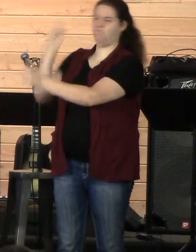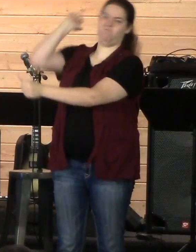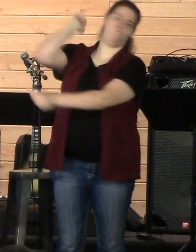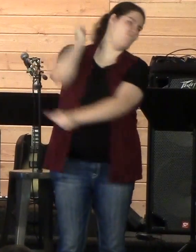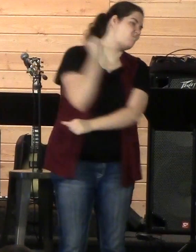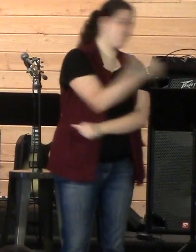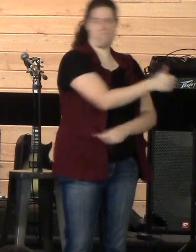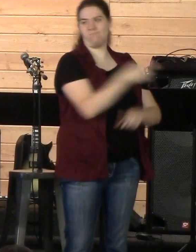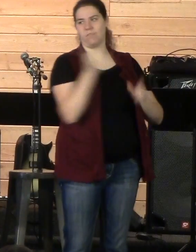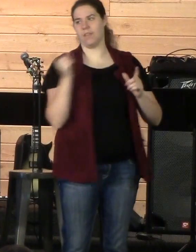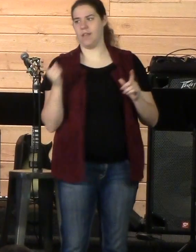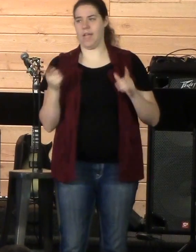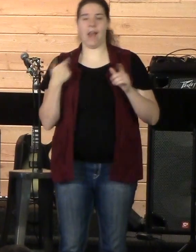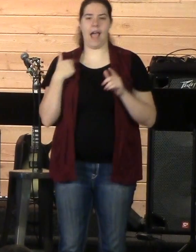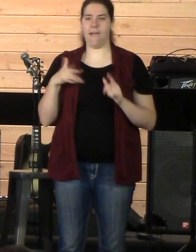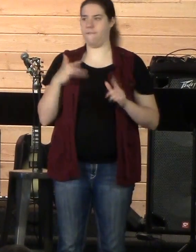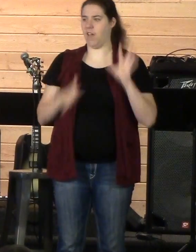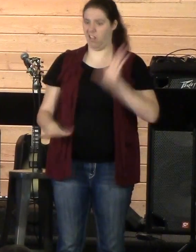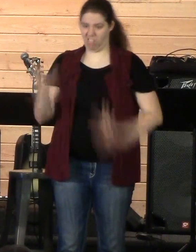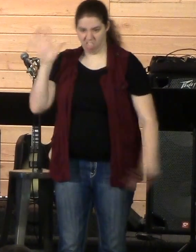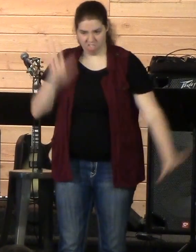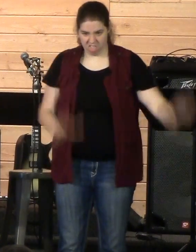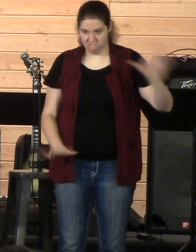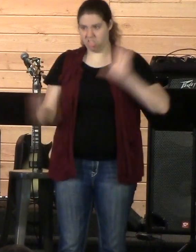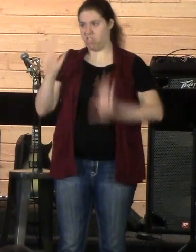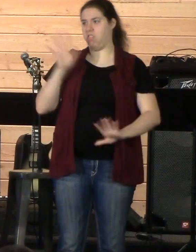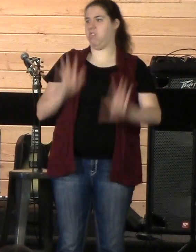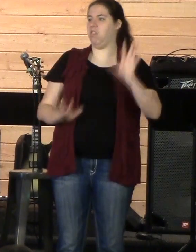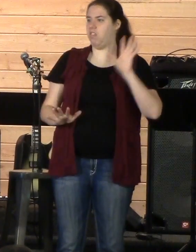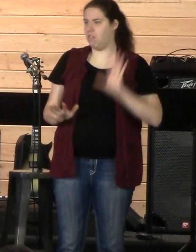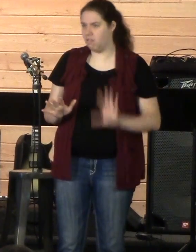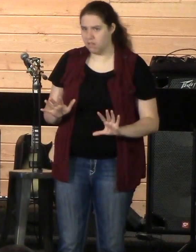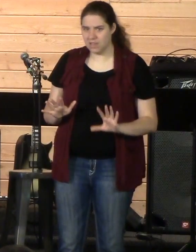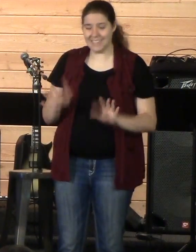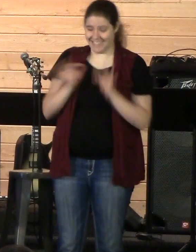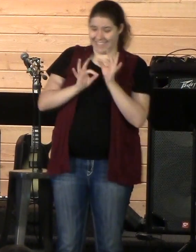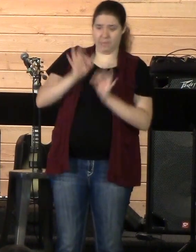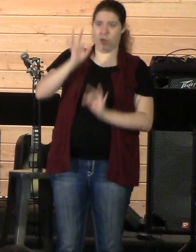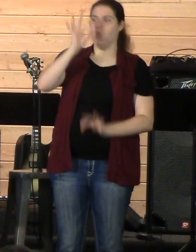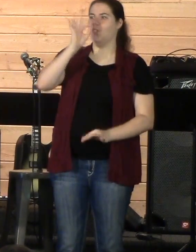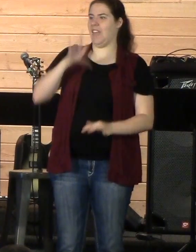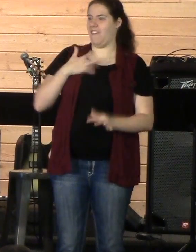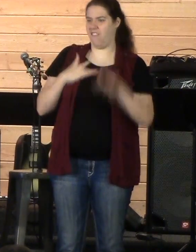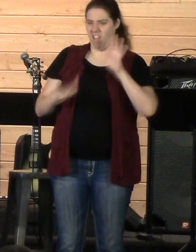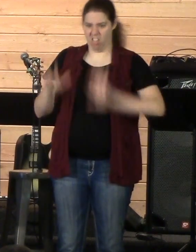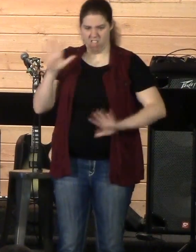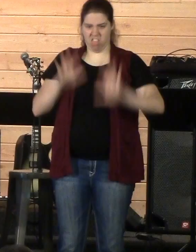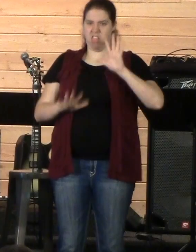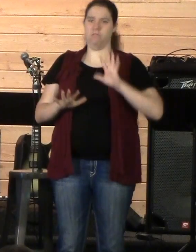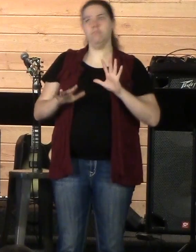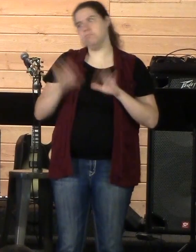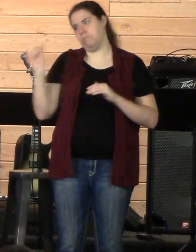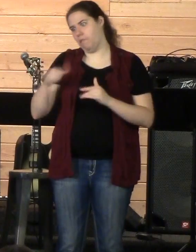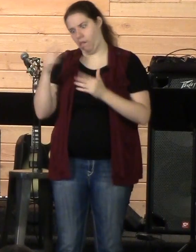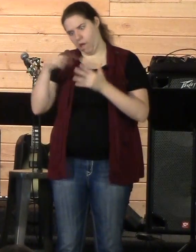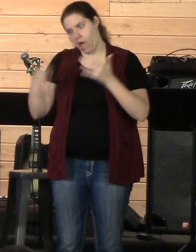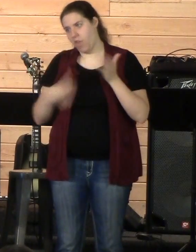like floundering for a while, spiritually and every other way. But I